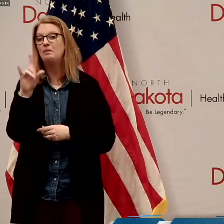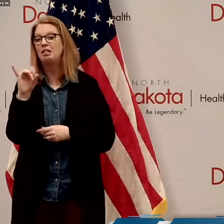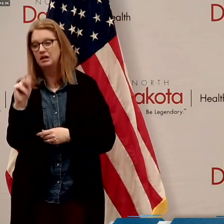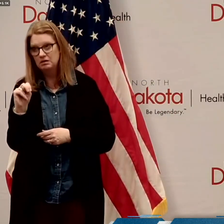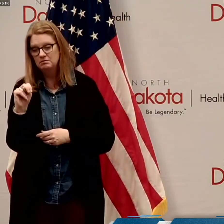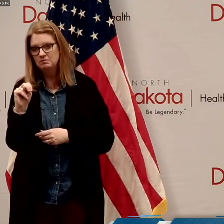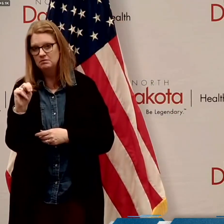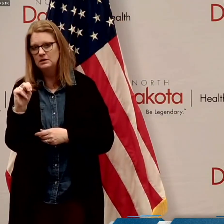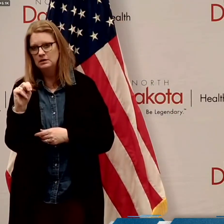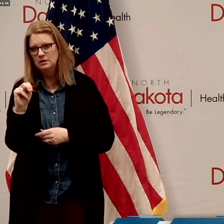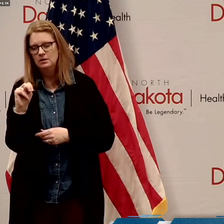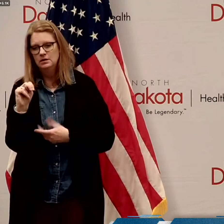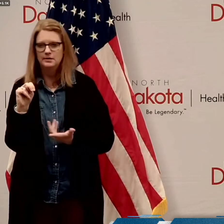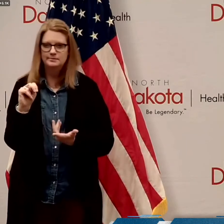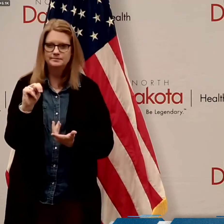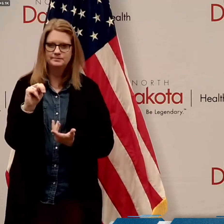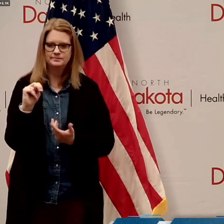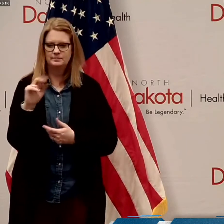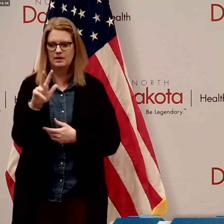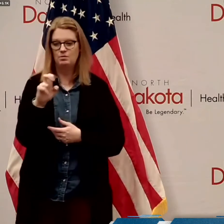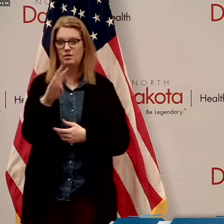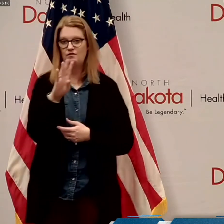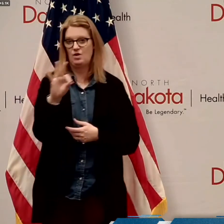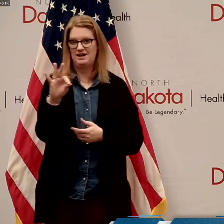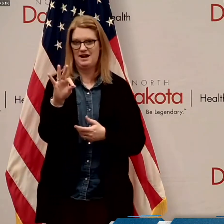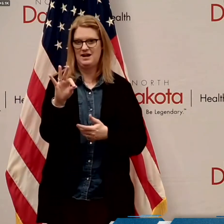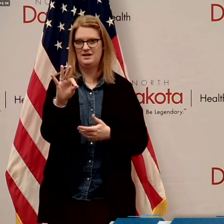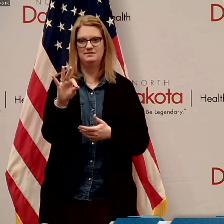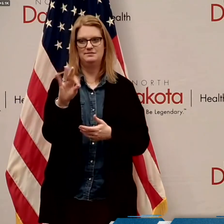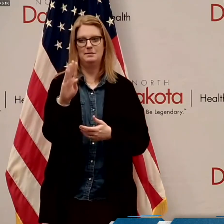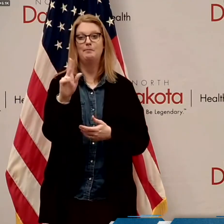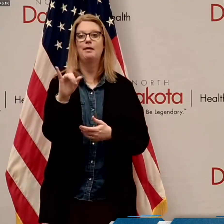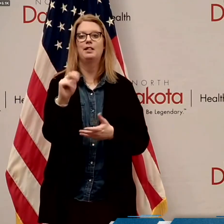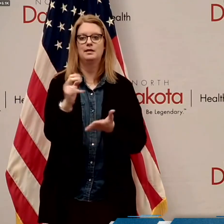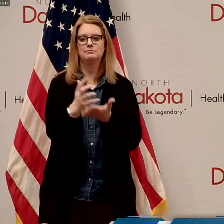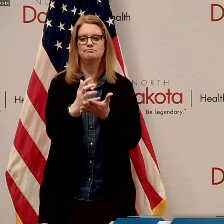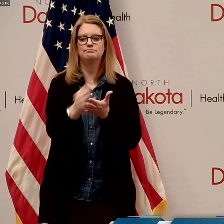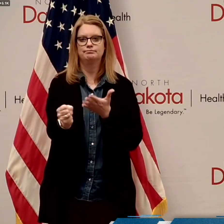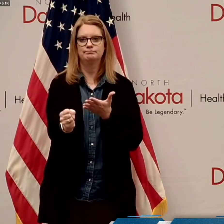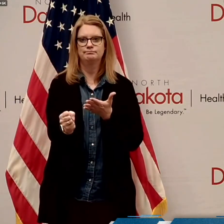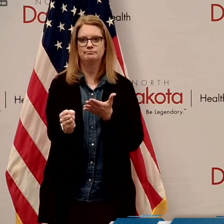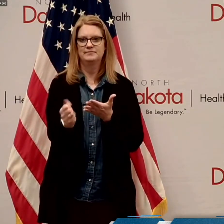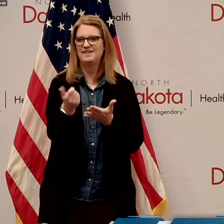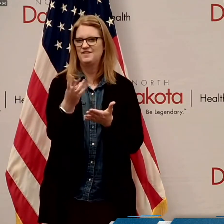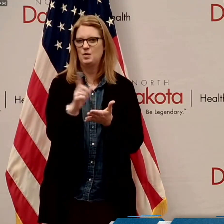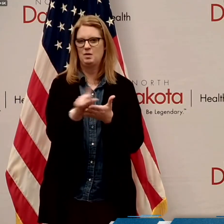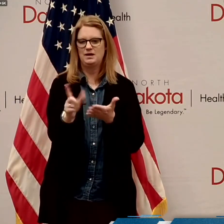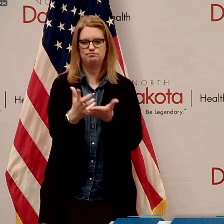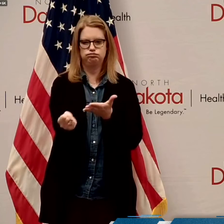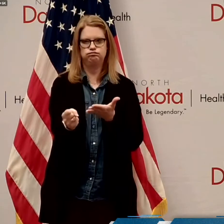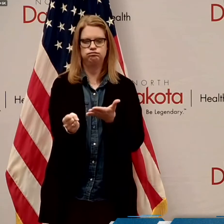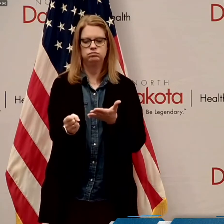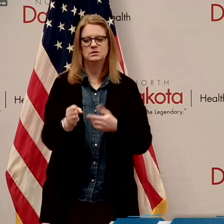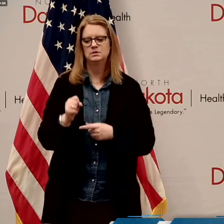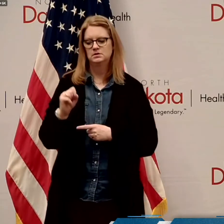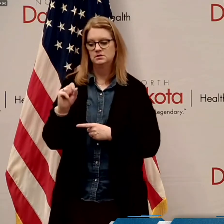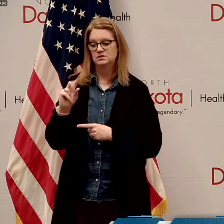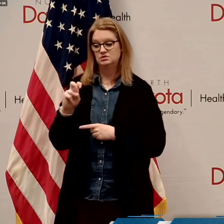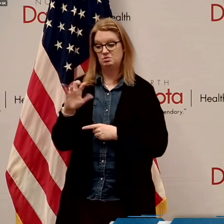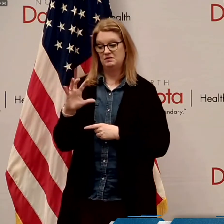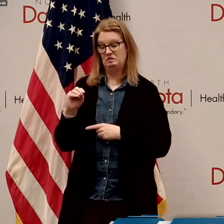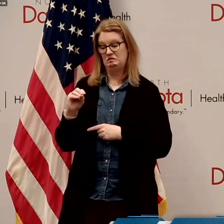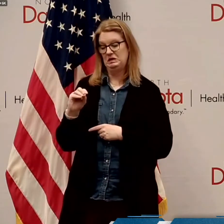went, through $349 billion in a matter of weeks. I don't know if the 250